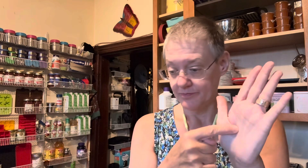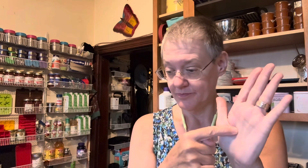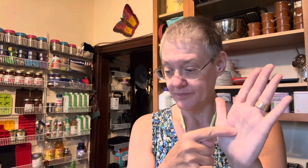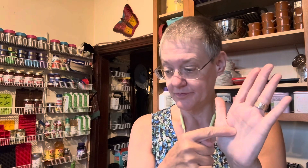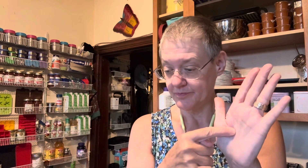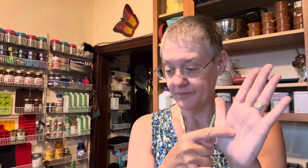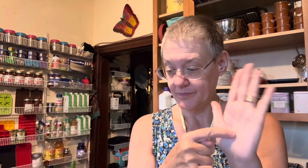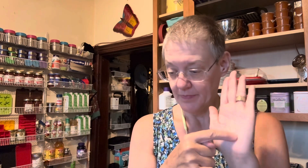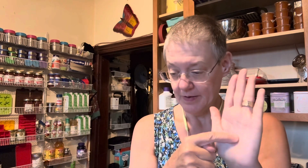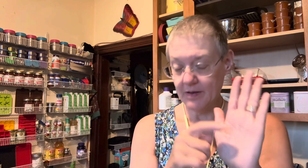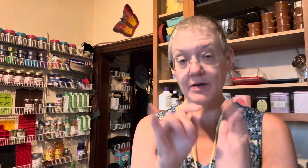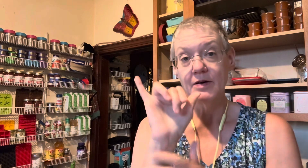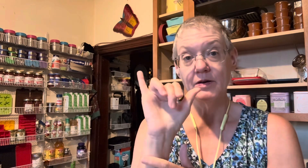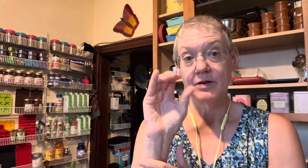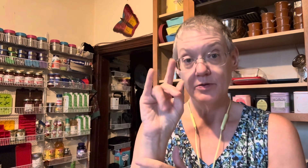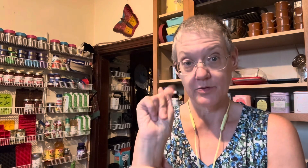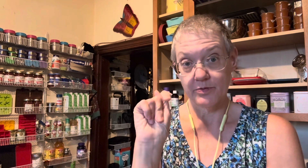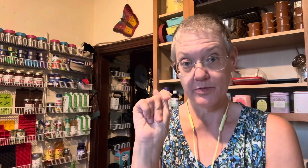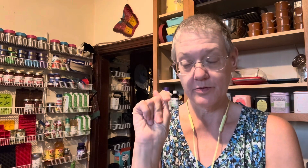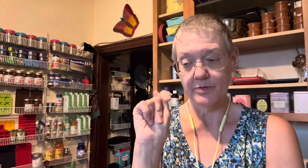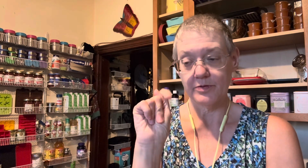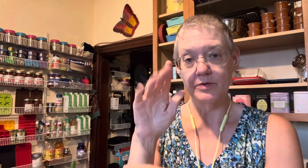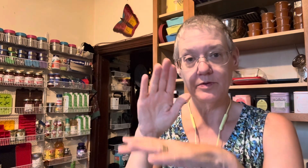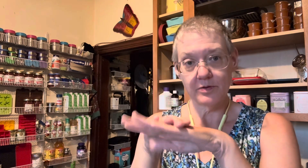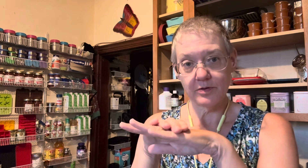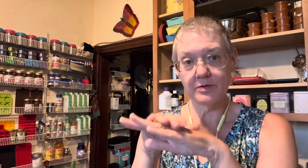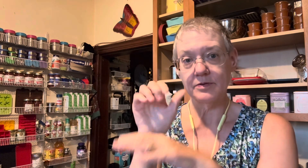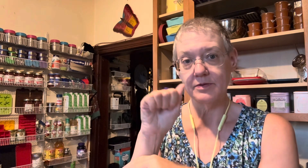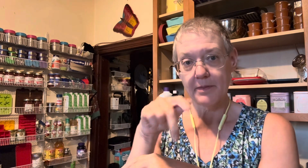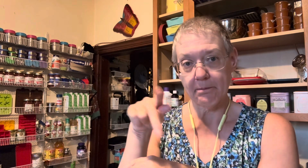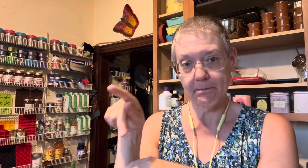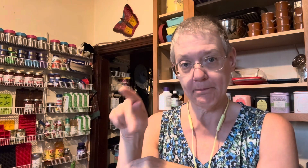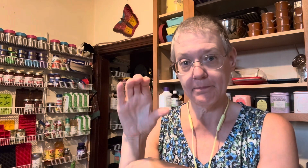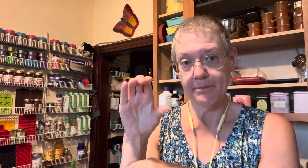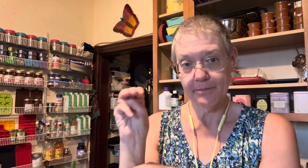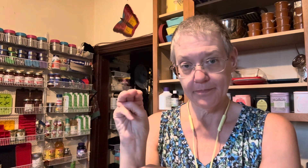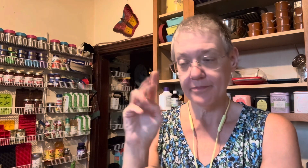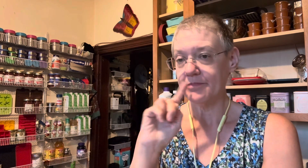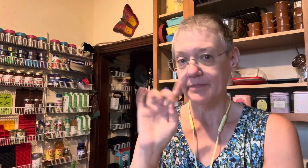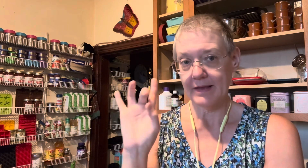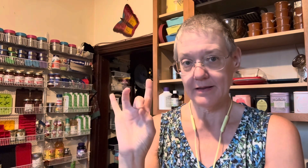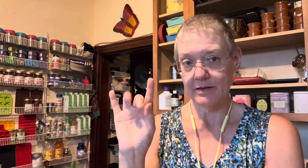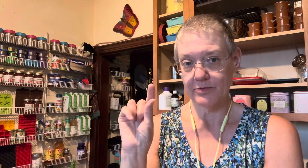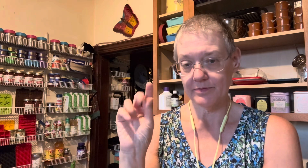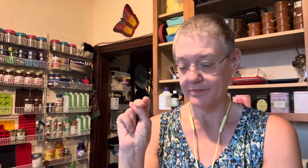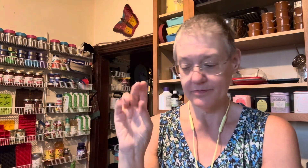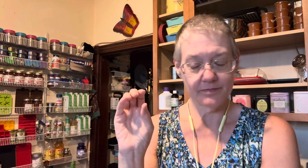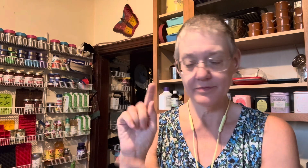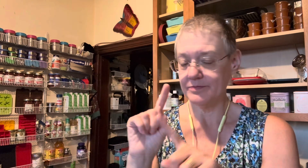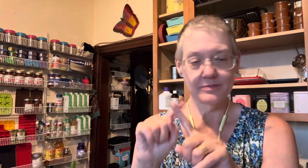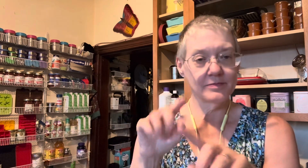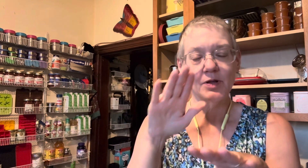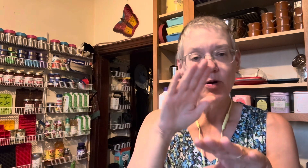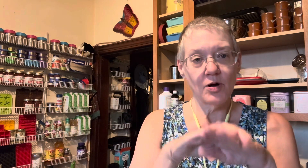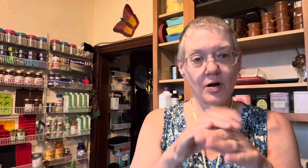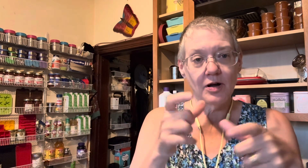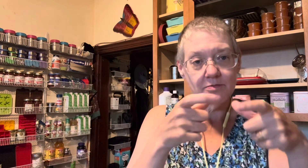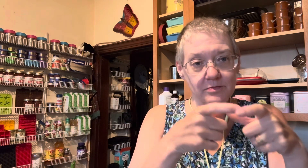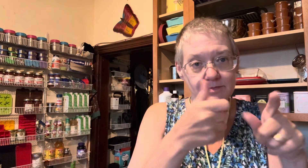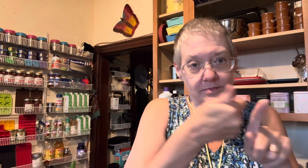nighttime snack, and the yogurt on my Carb Manager app says it's 8 grams of net